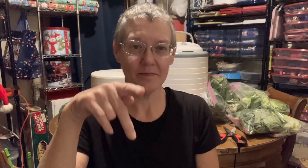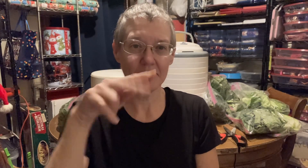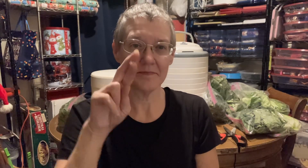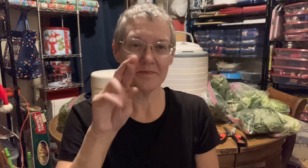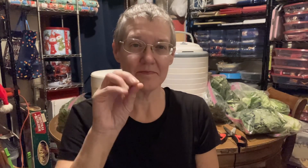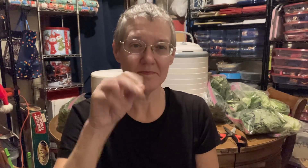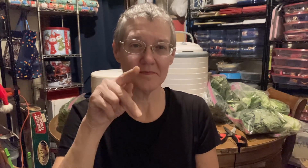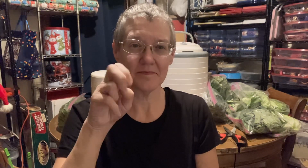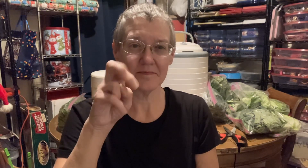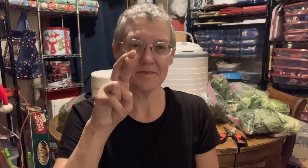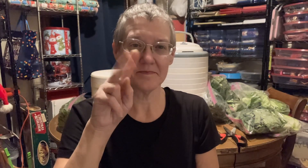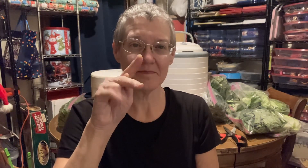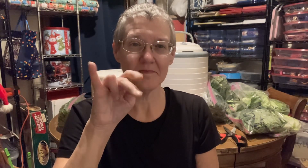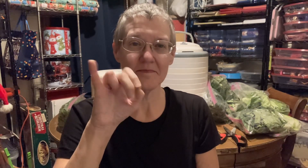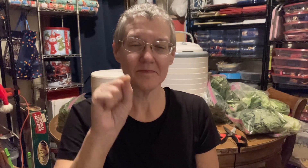properties.